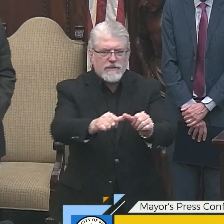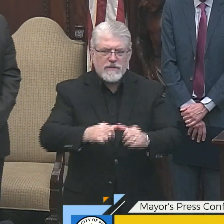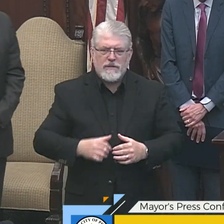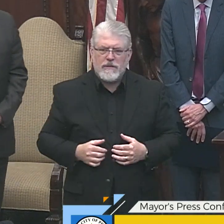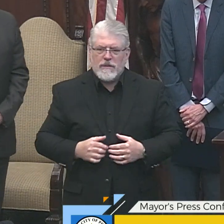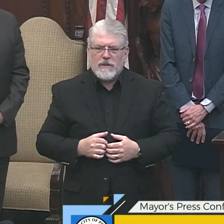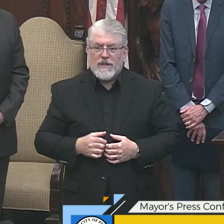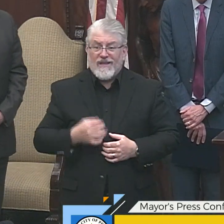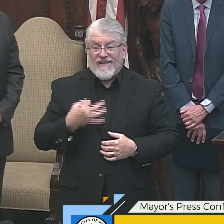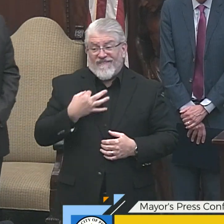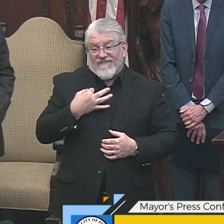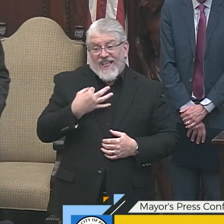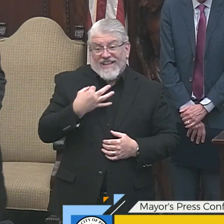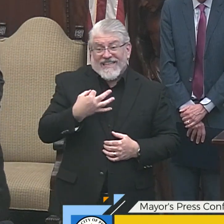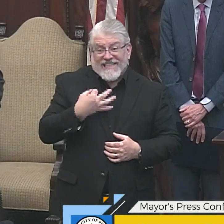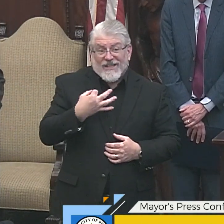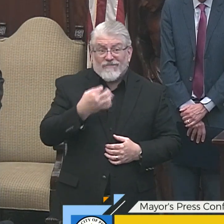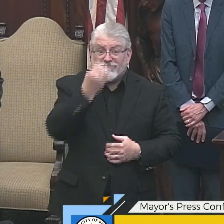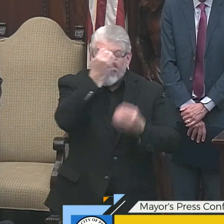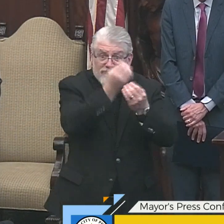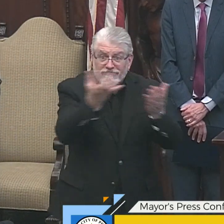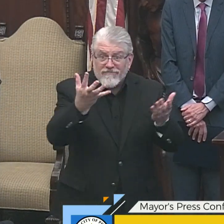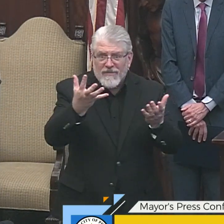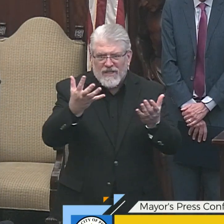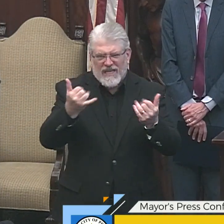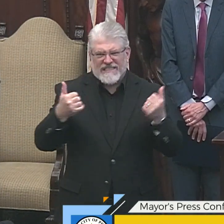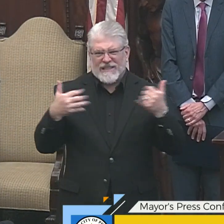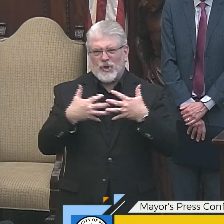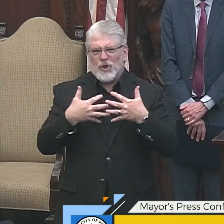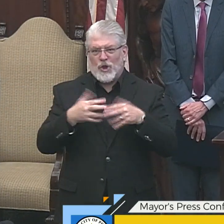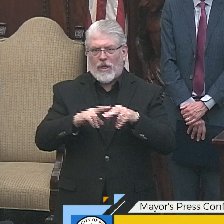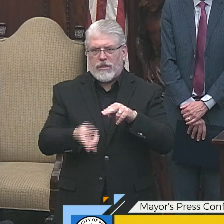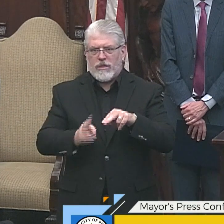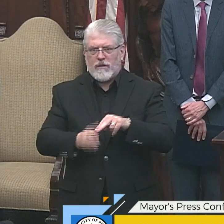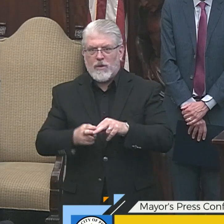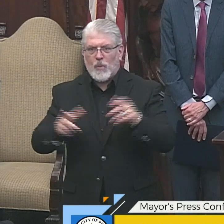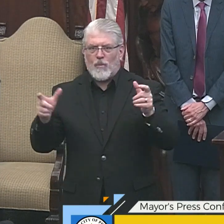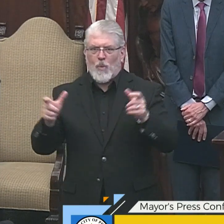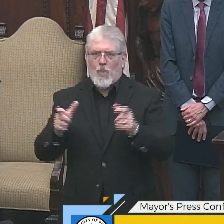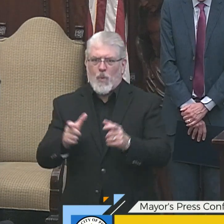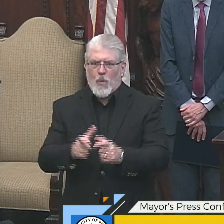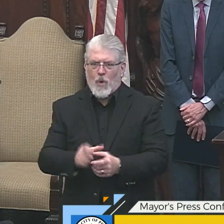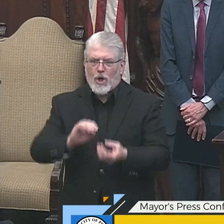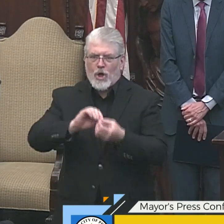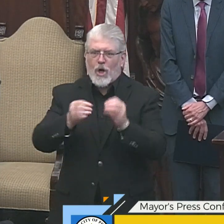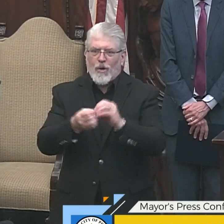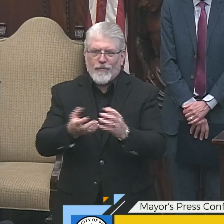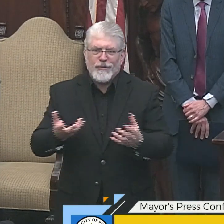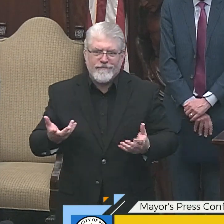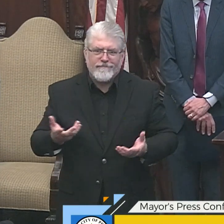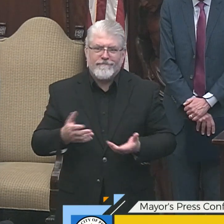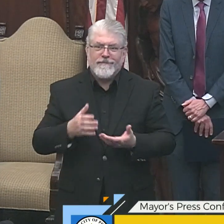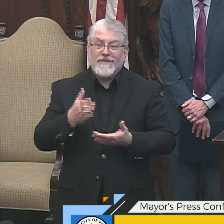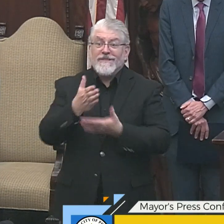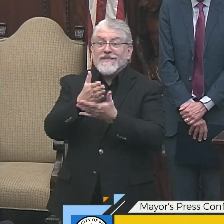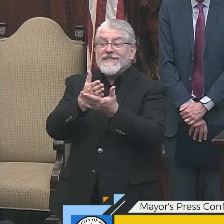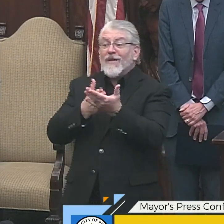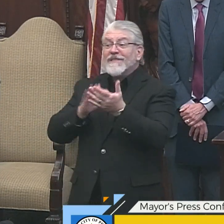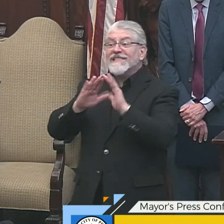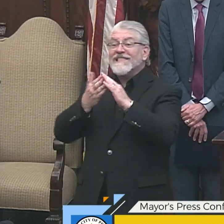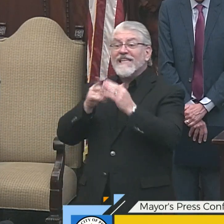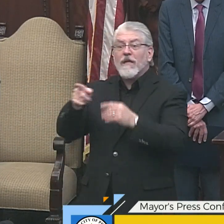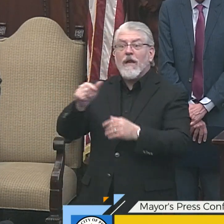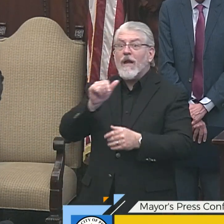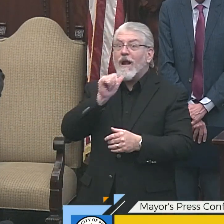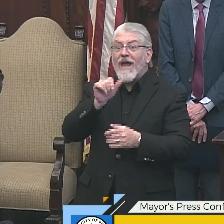has dropped off. I think we're cautiously optimistic that some of the city's non-essential personnel will volunteer,